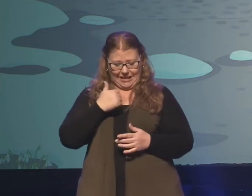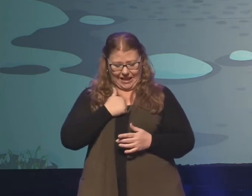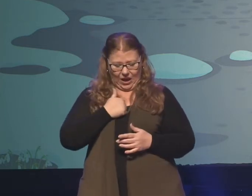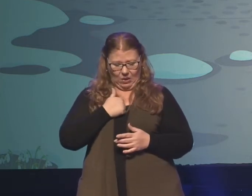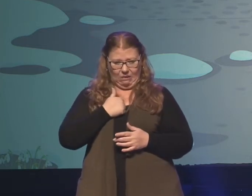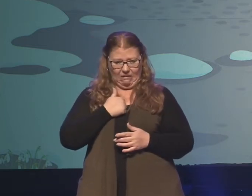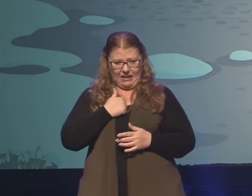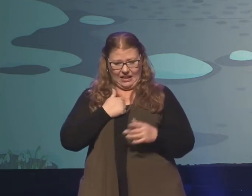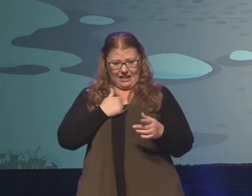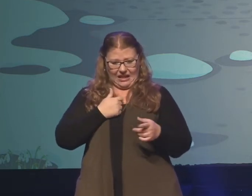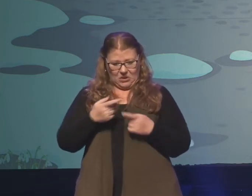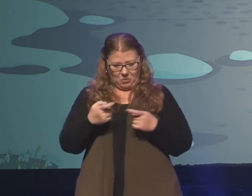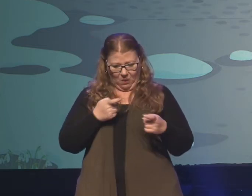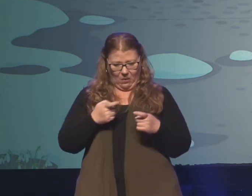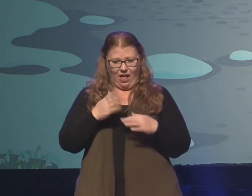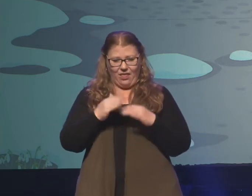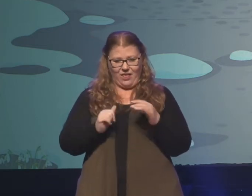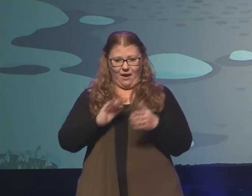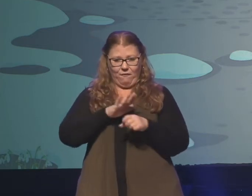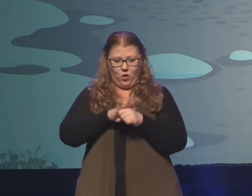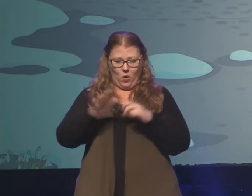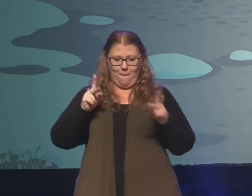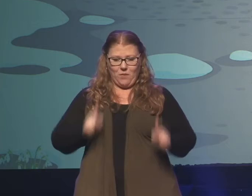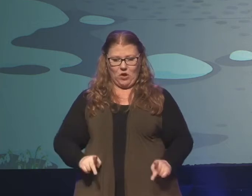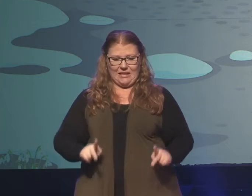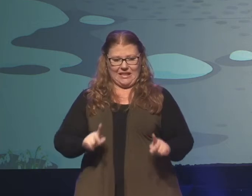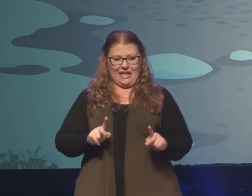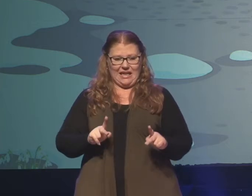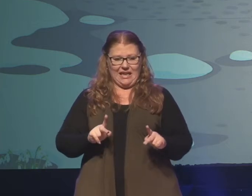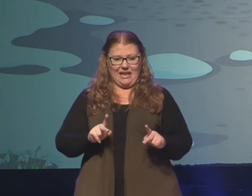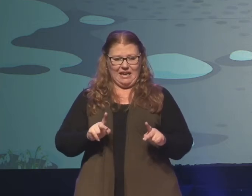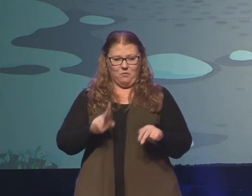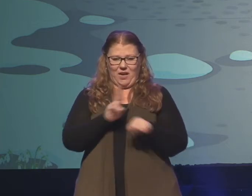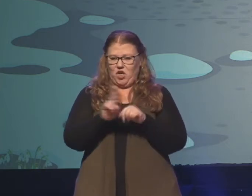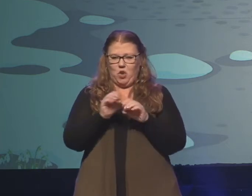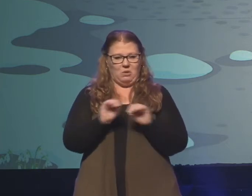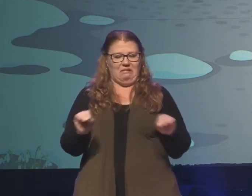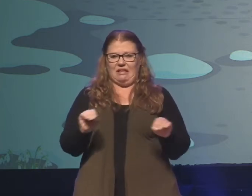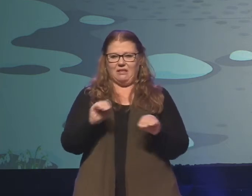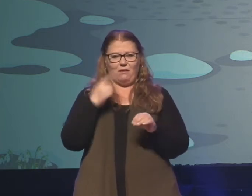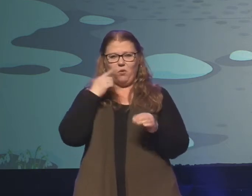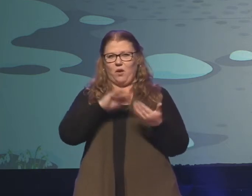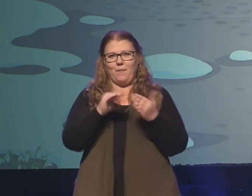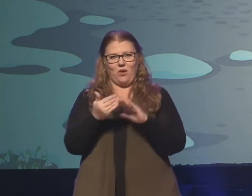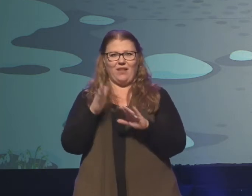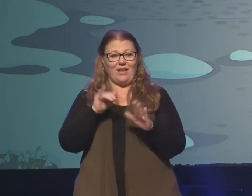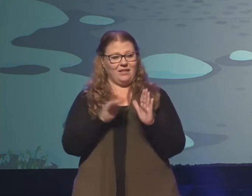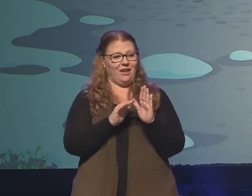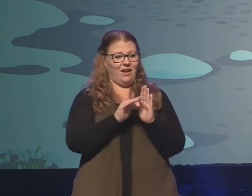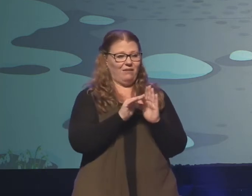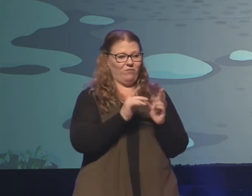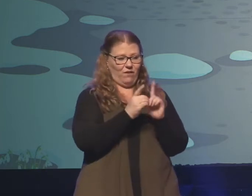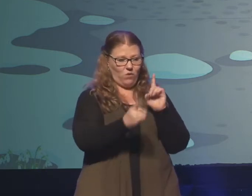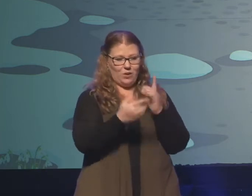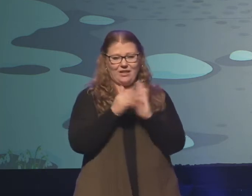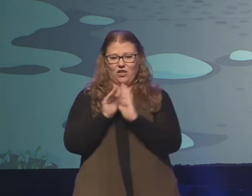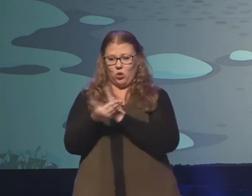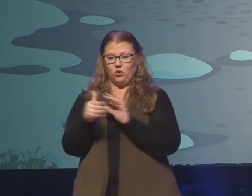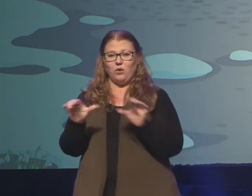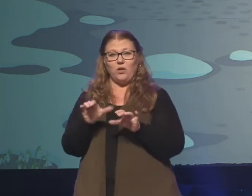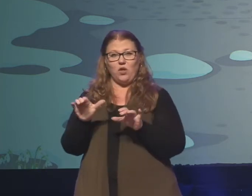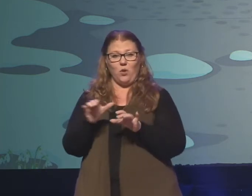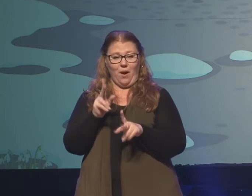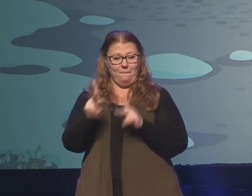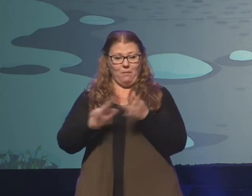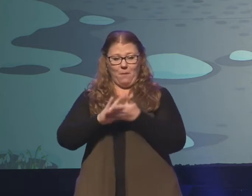self-censure than for your whole person to be useless to the community. Because that's what divorce and adultery would do in Jesus' day. They would make